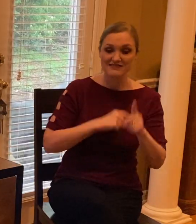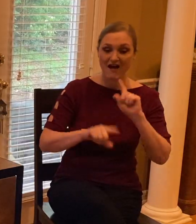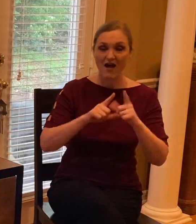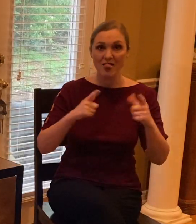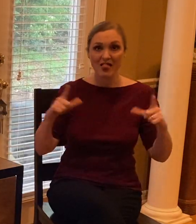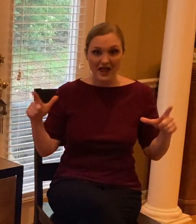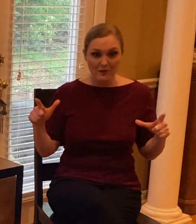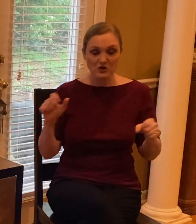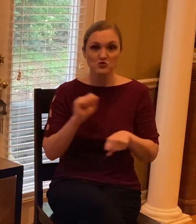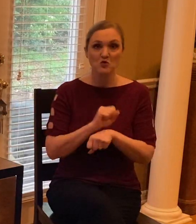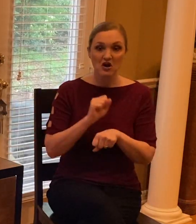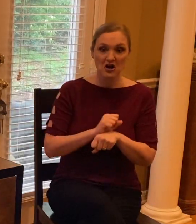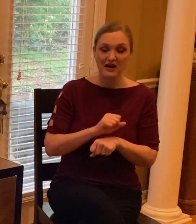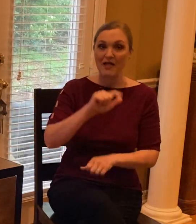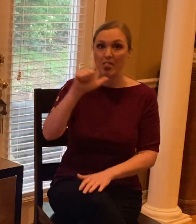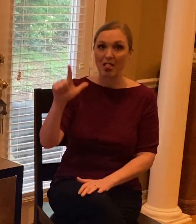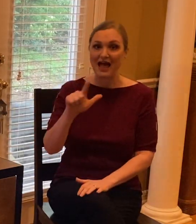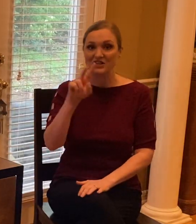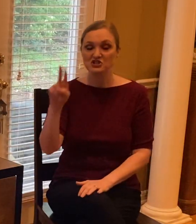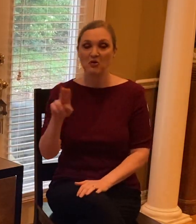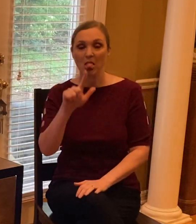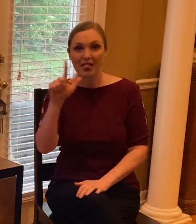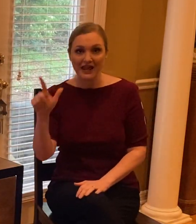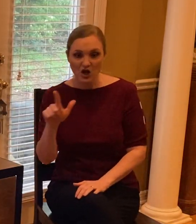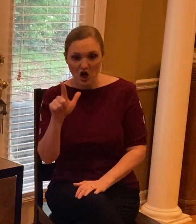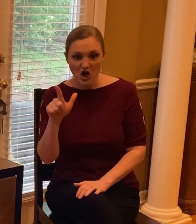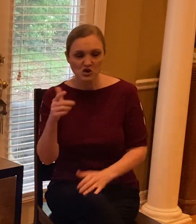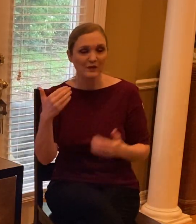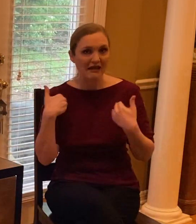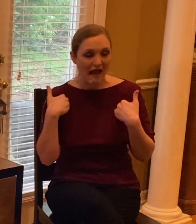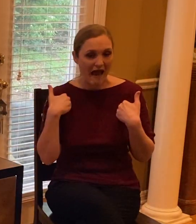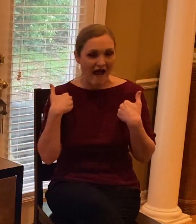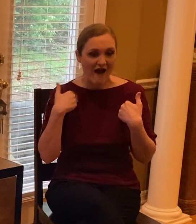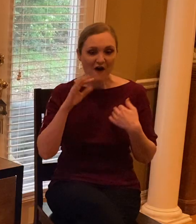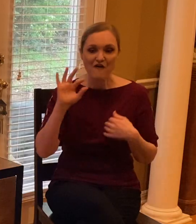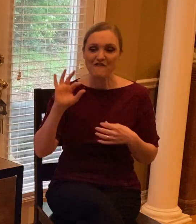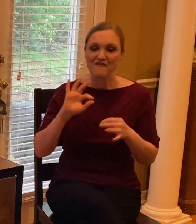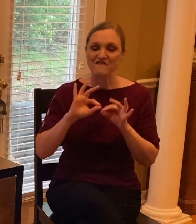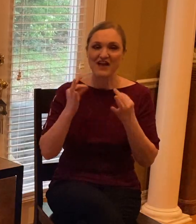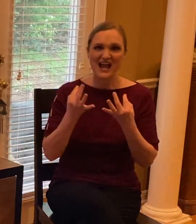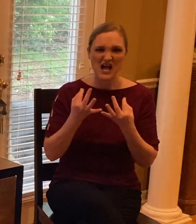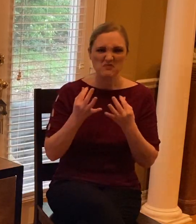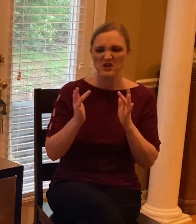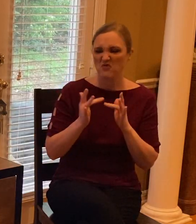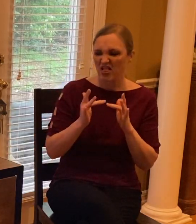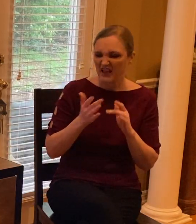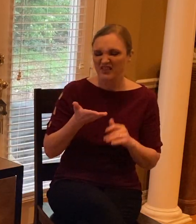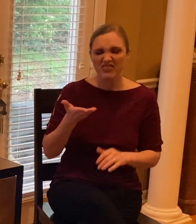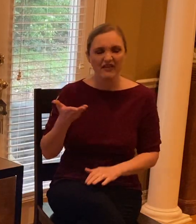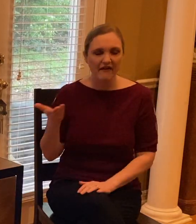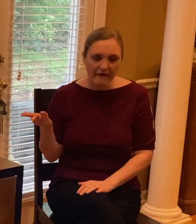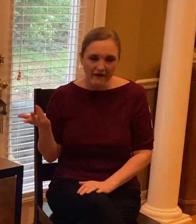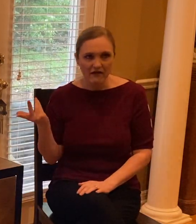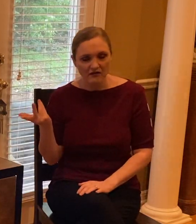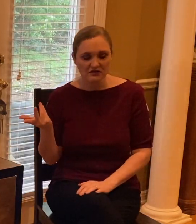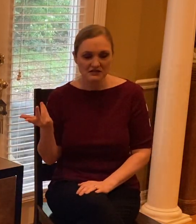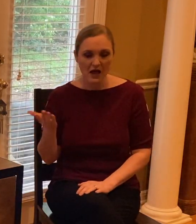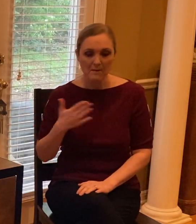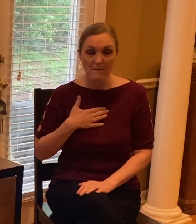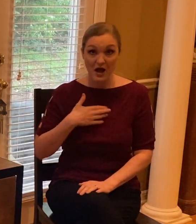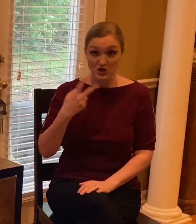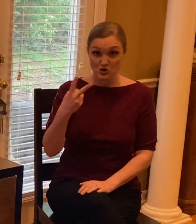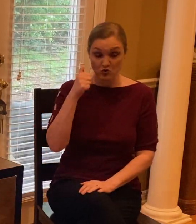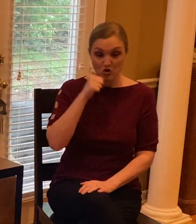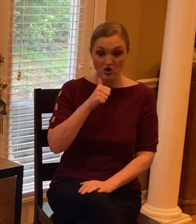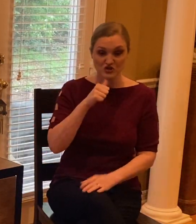She's heavily involved in Last of Leaders. We've got family-related things that we're involved in. My girls